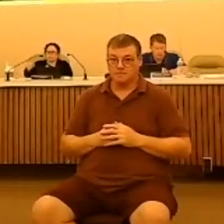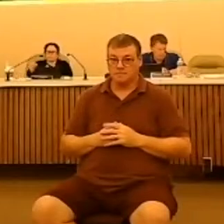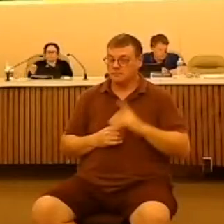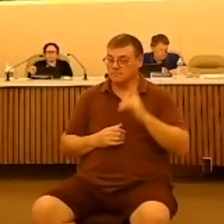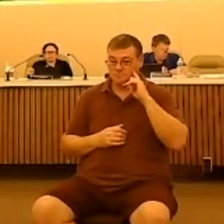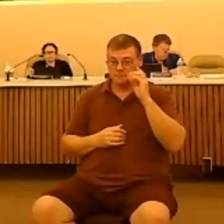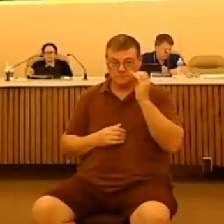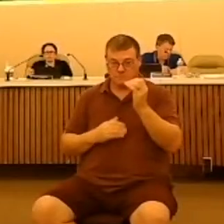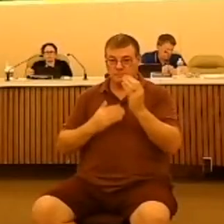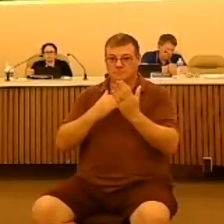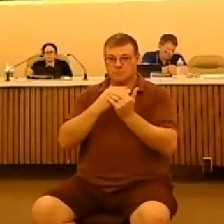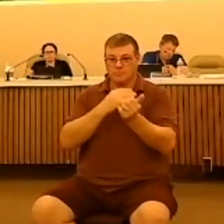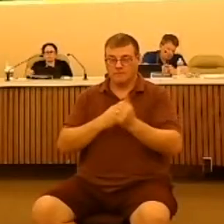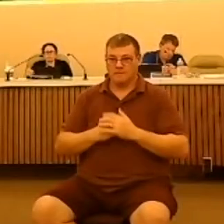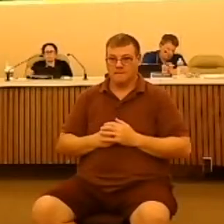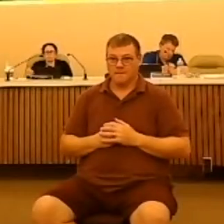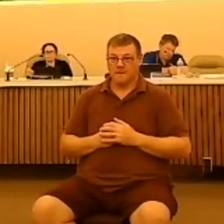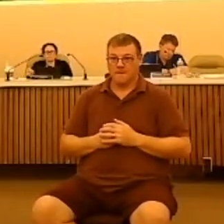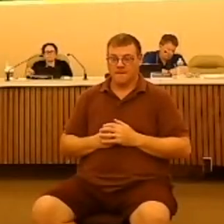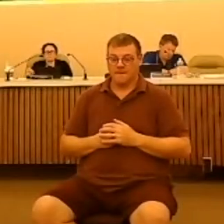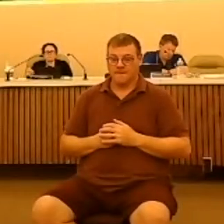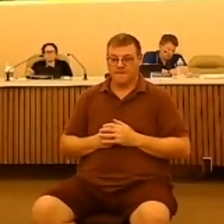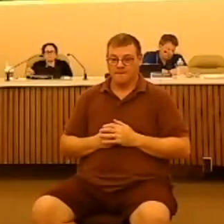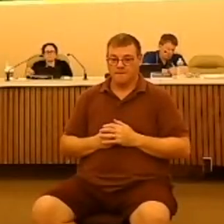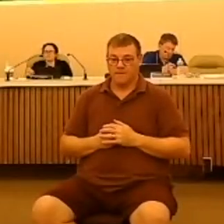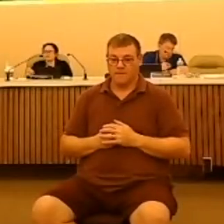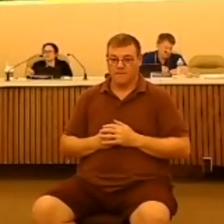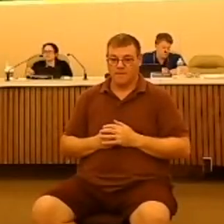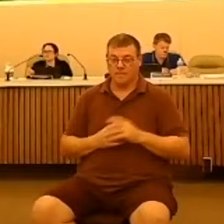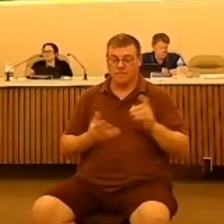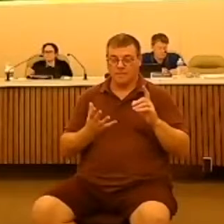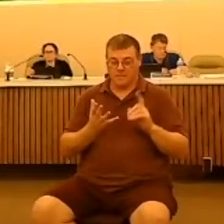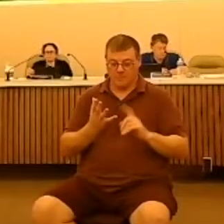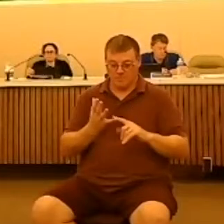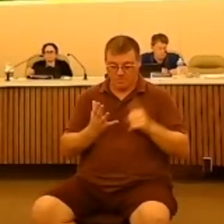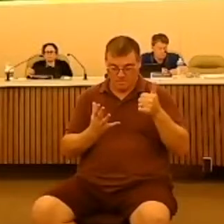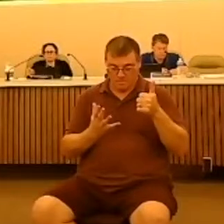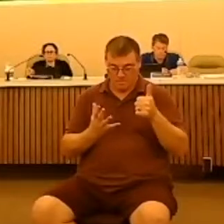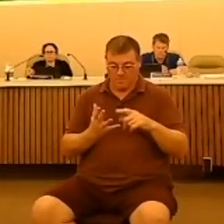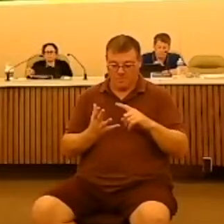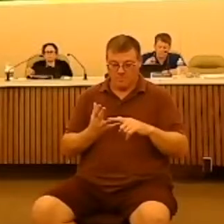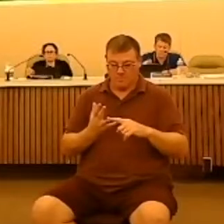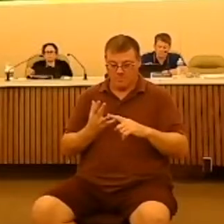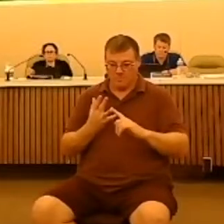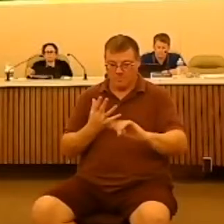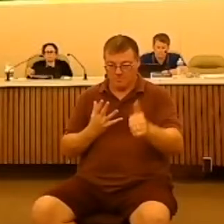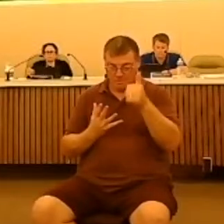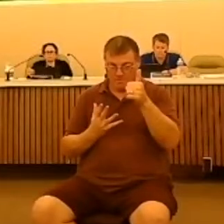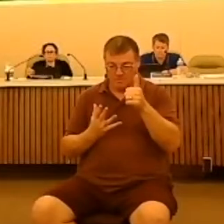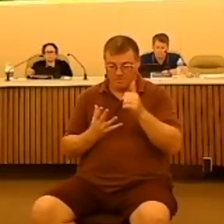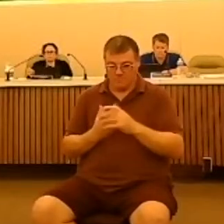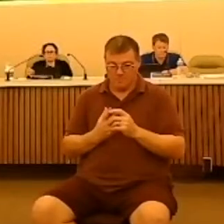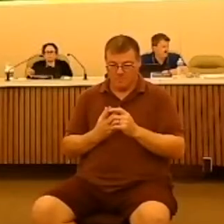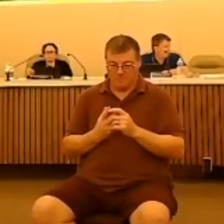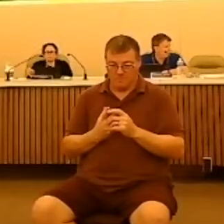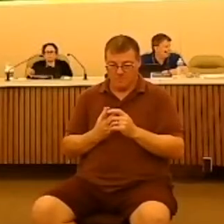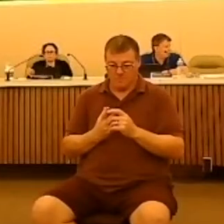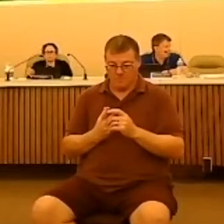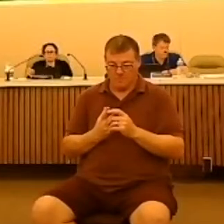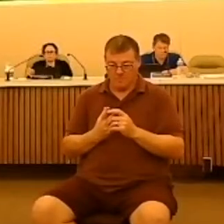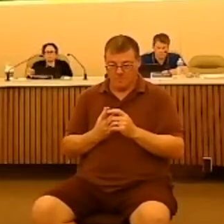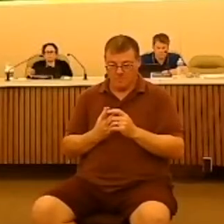Hearing none, please call the roll. Councilmember Barley, Aye. Councilmember Stafford,